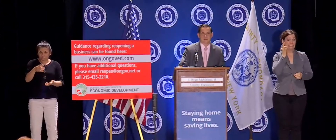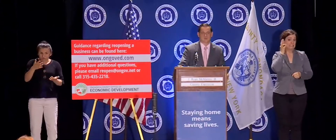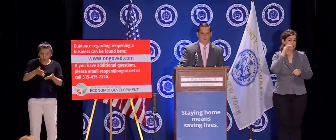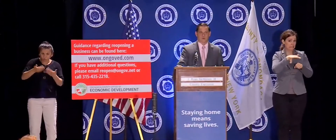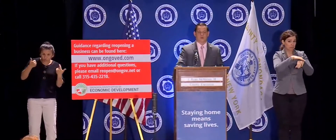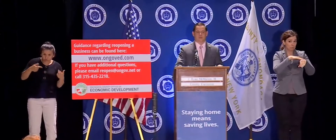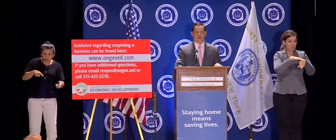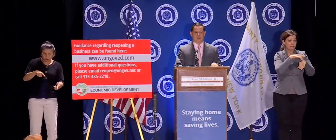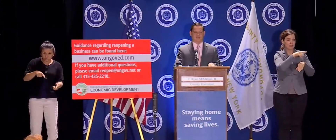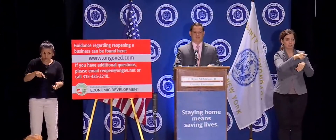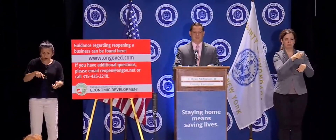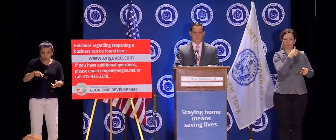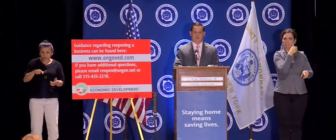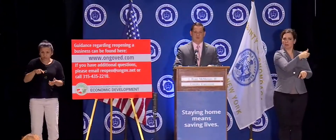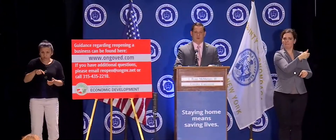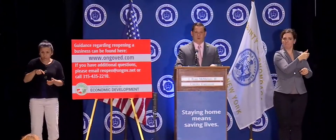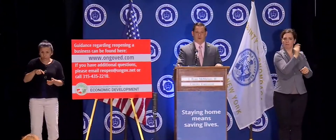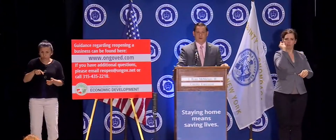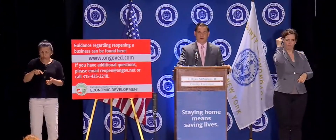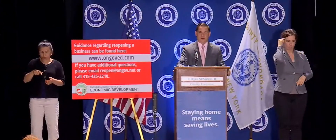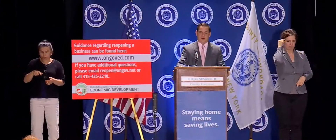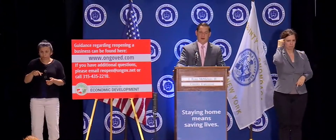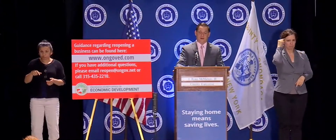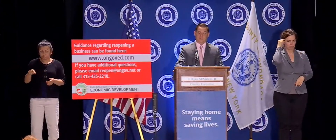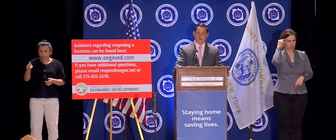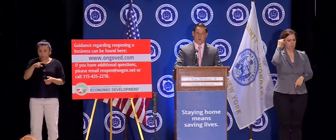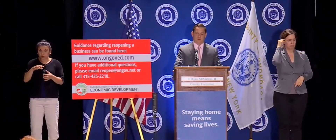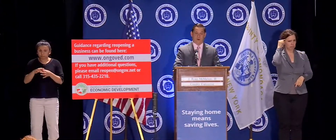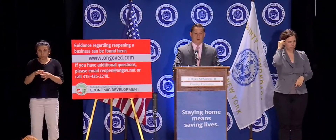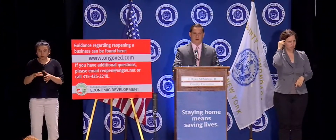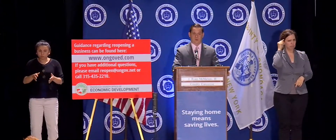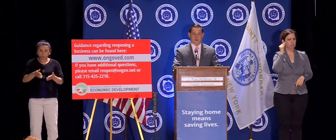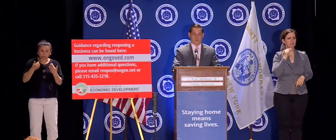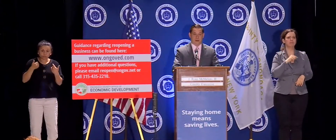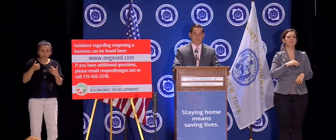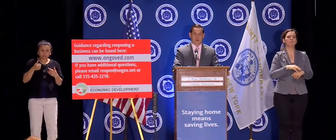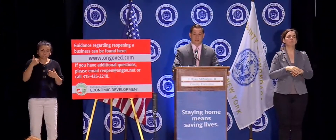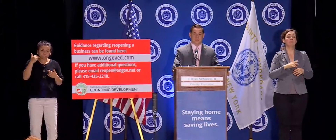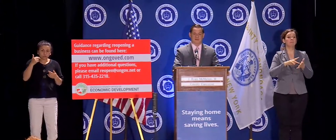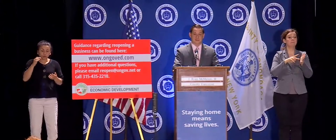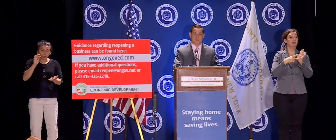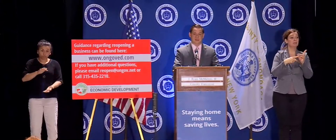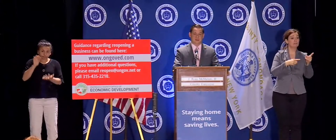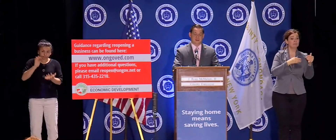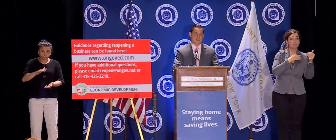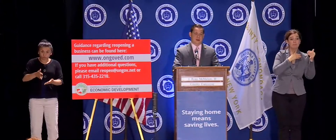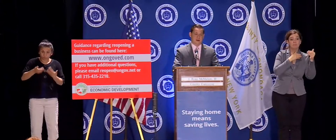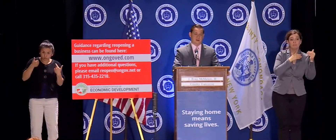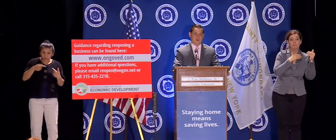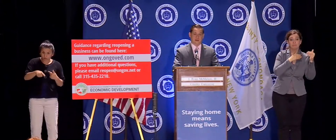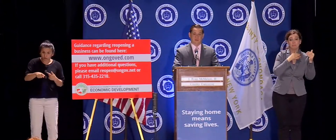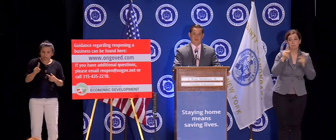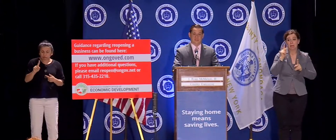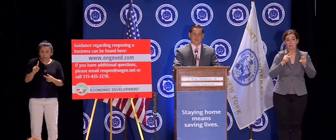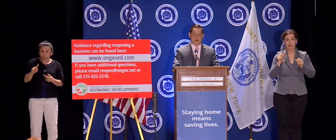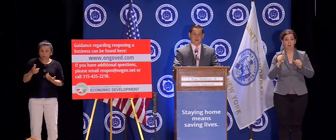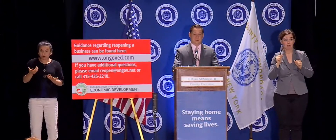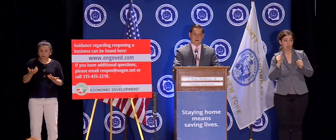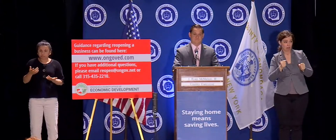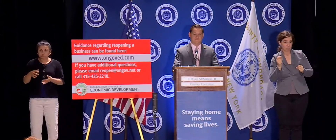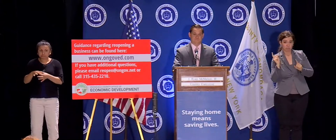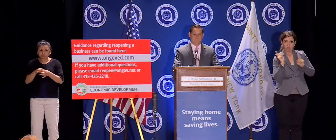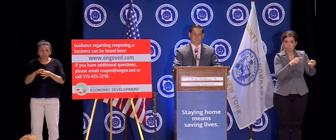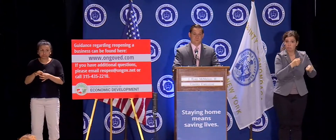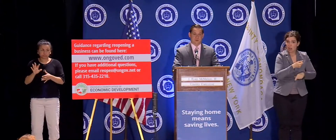I reviewed the plan that they put forward. Quite frankly, one of the best plans I've seen. The level of